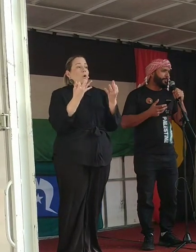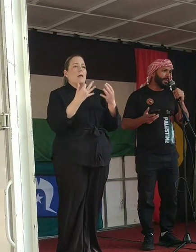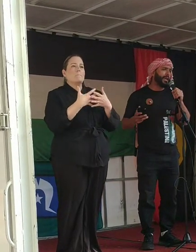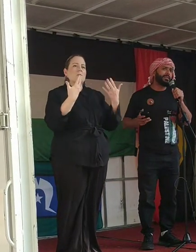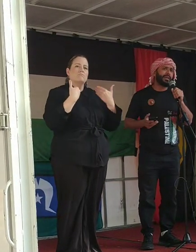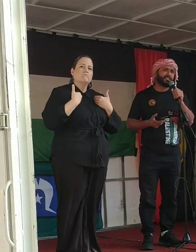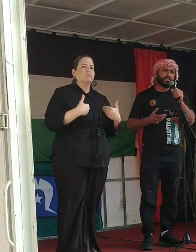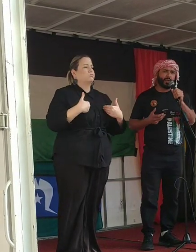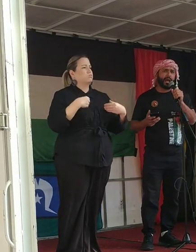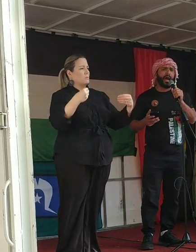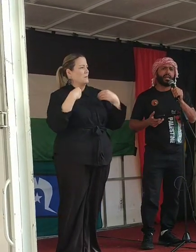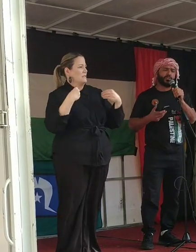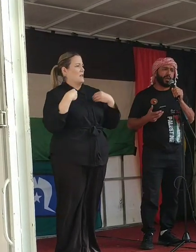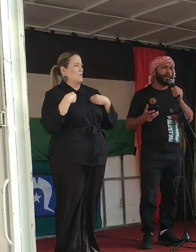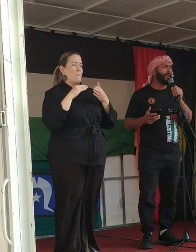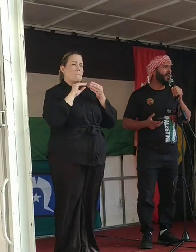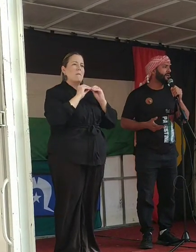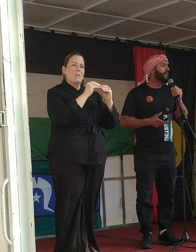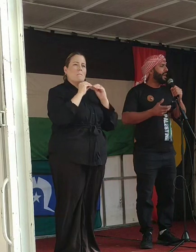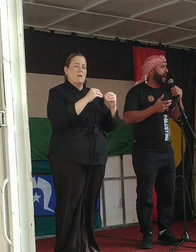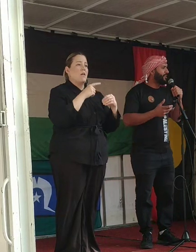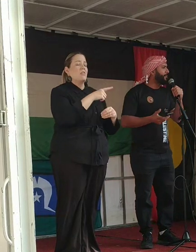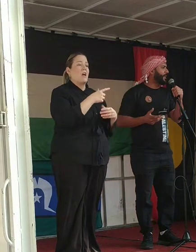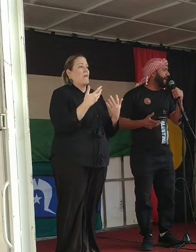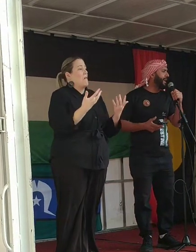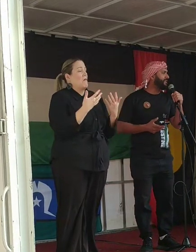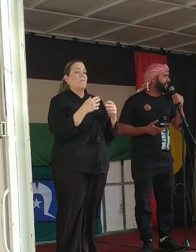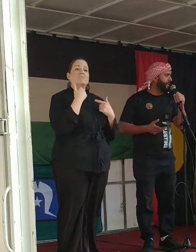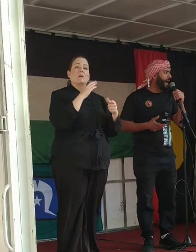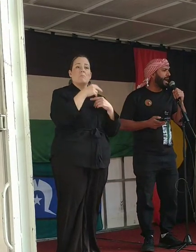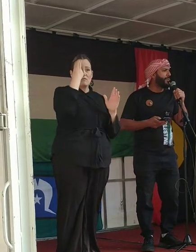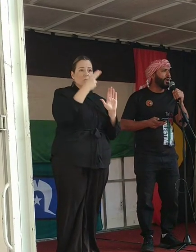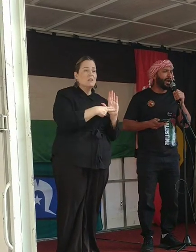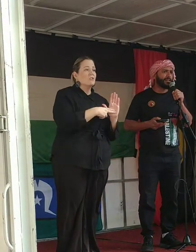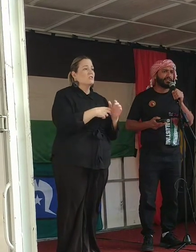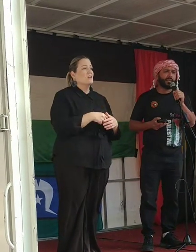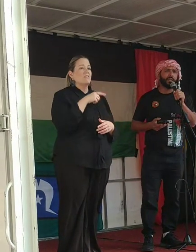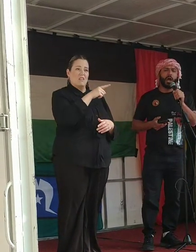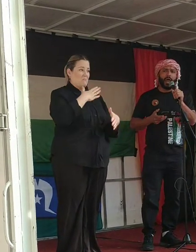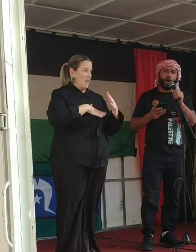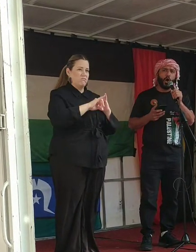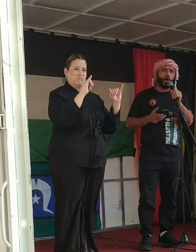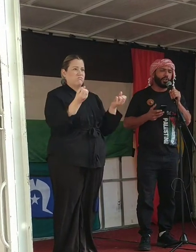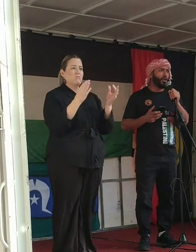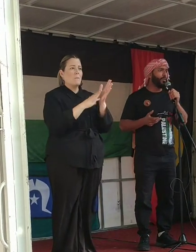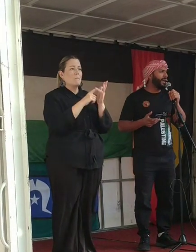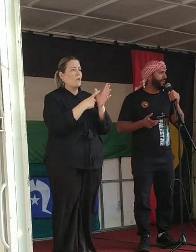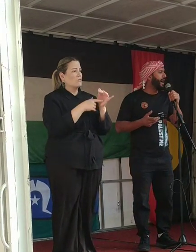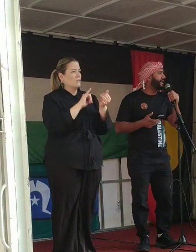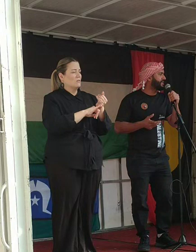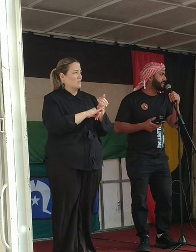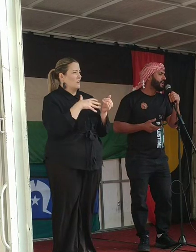have completely disregarded credibility, that have completely disregarded morality and all